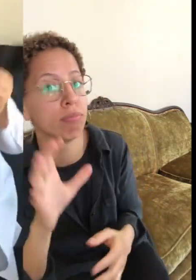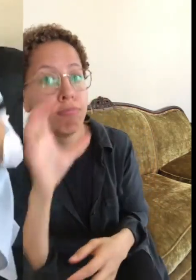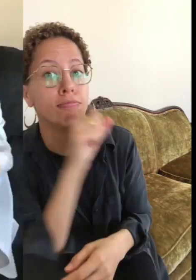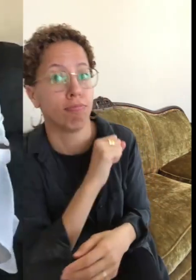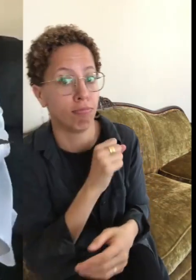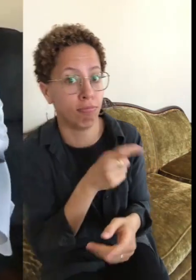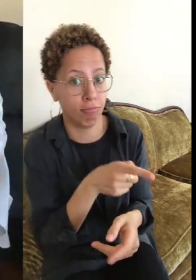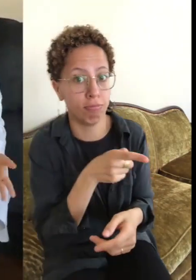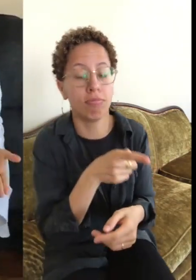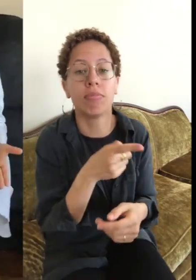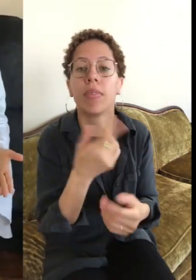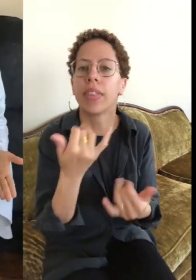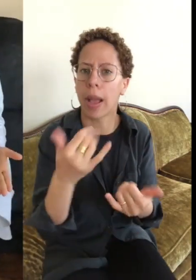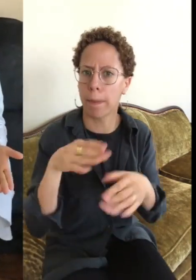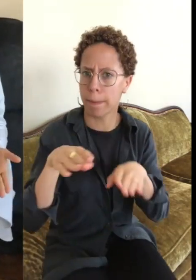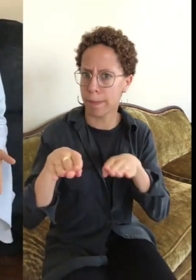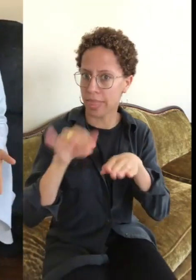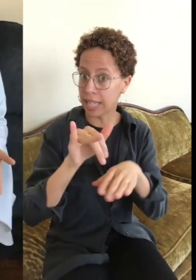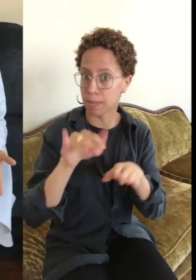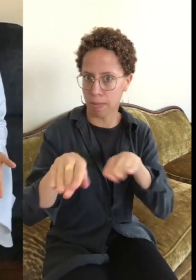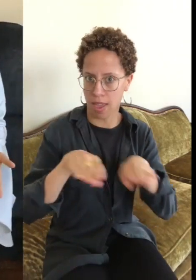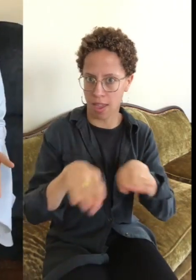is it?